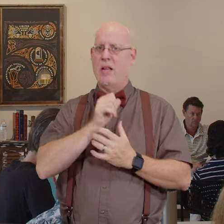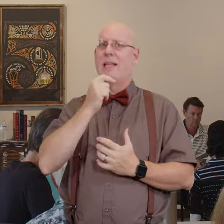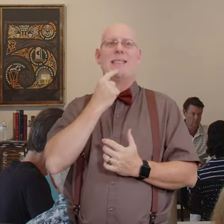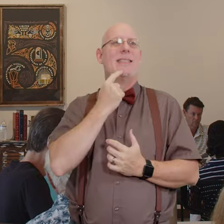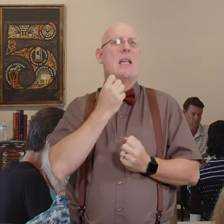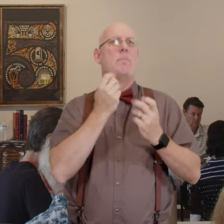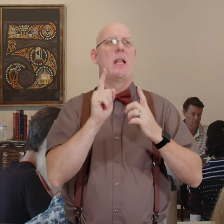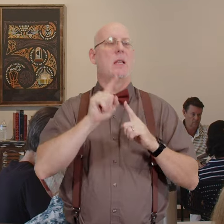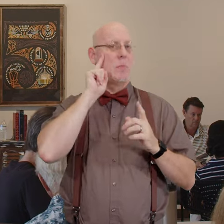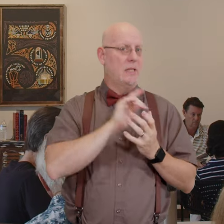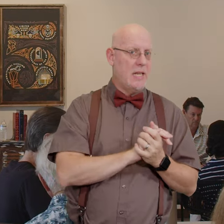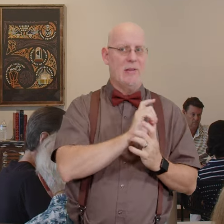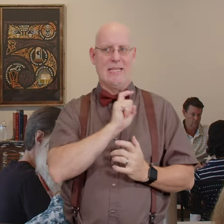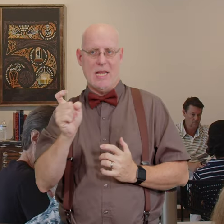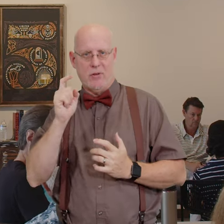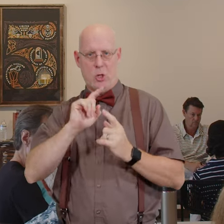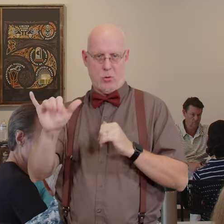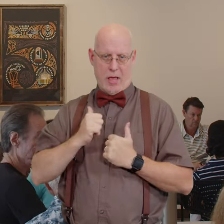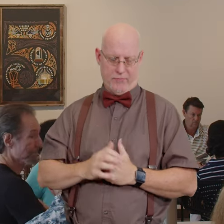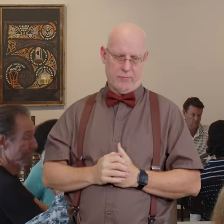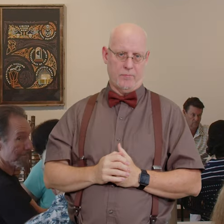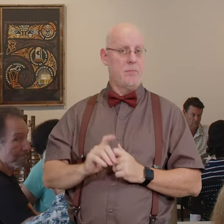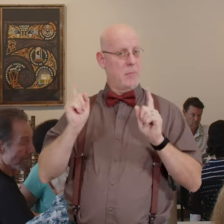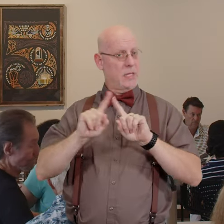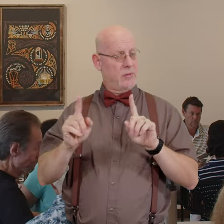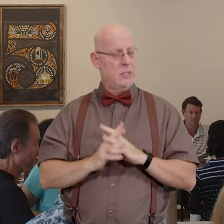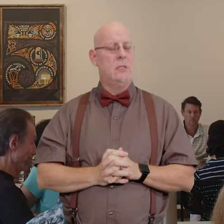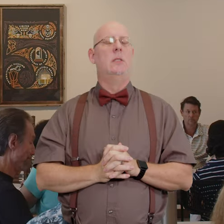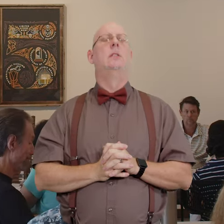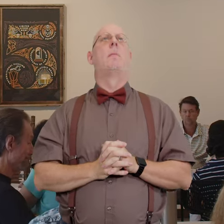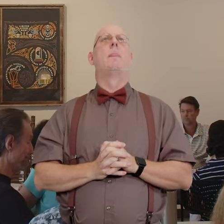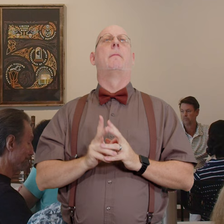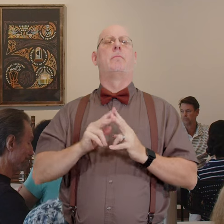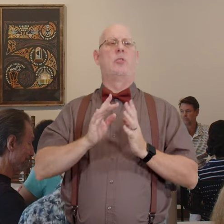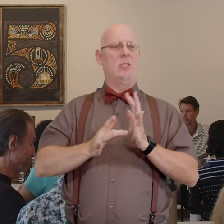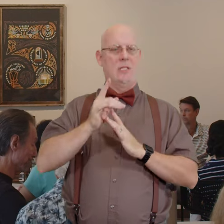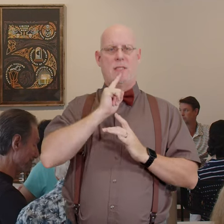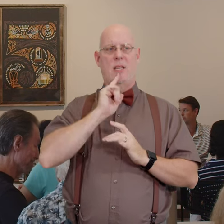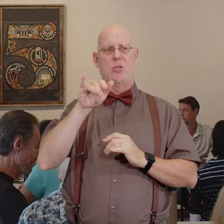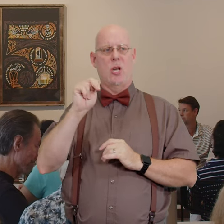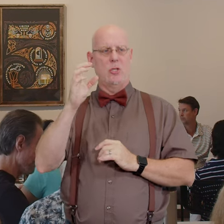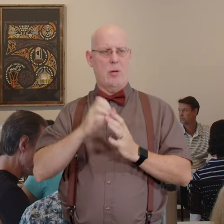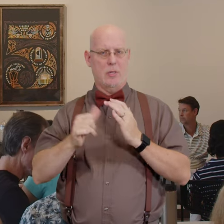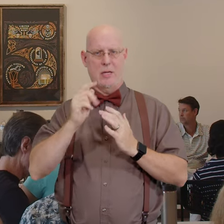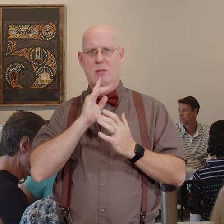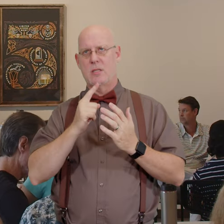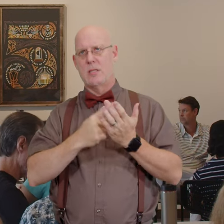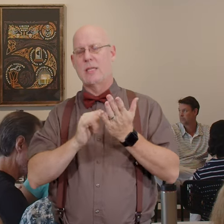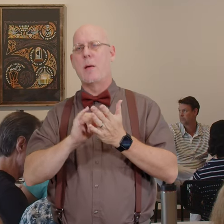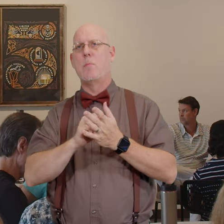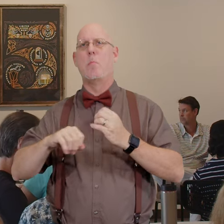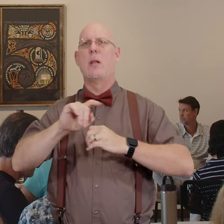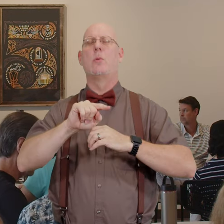It does not say as many as believed were appointed to eternal life. It's a big difference there between those two. Jesus actually says in John chapter 10, we'll be discussing